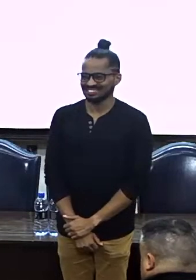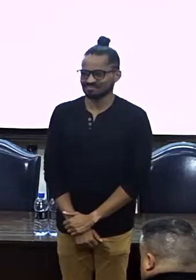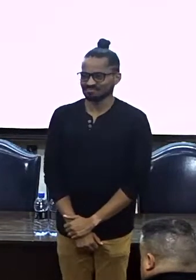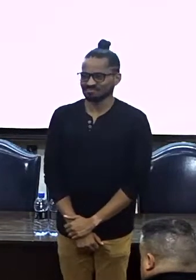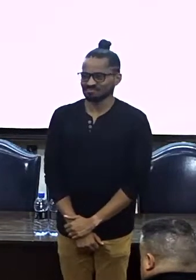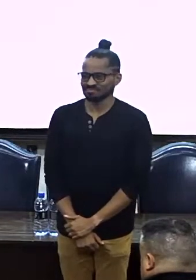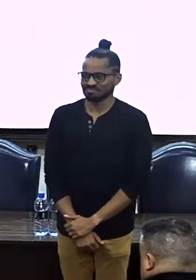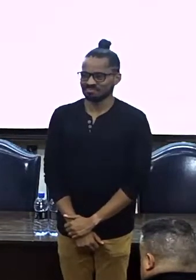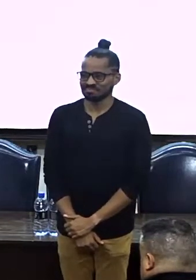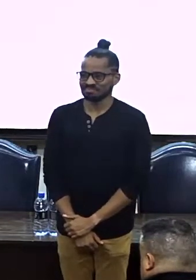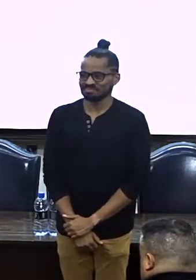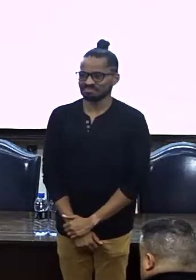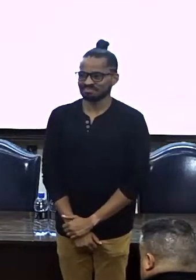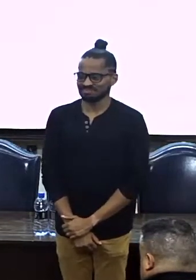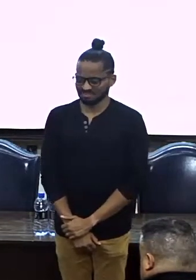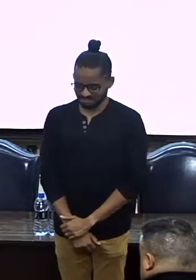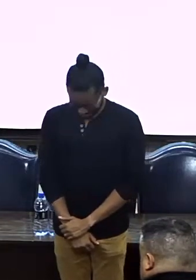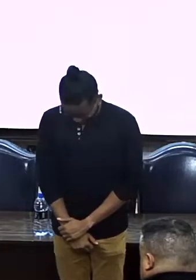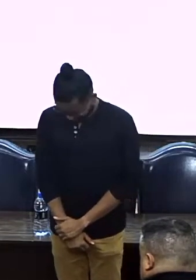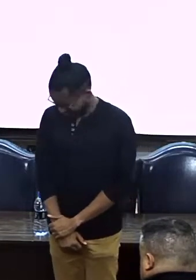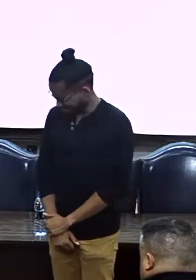temporal.